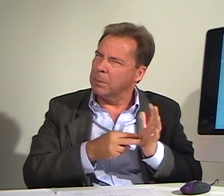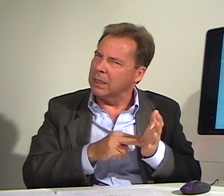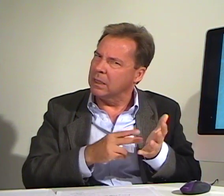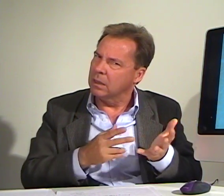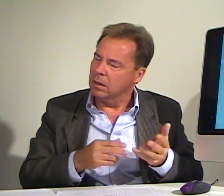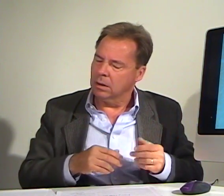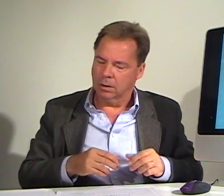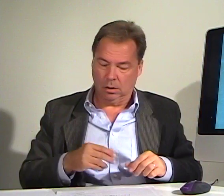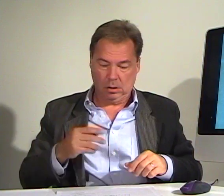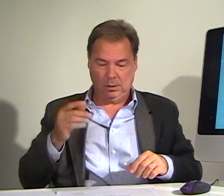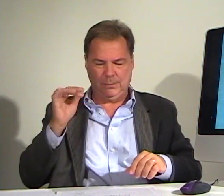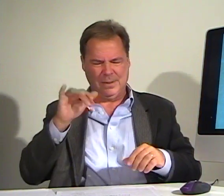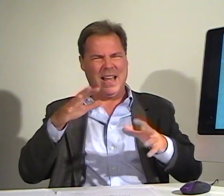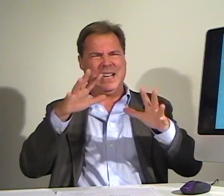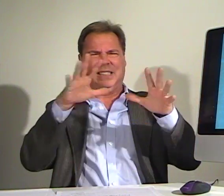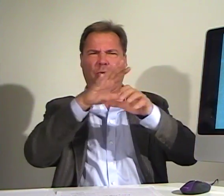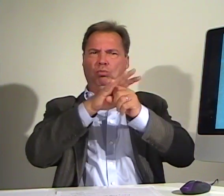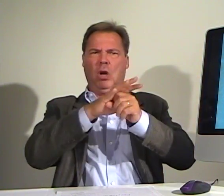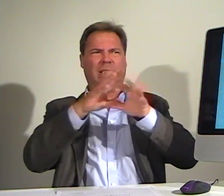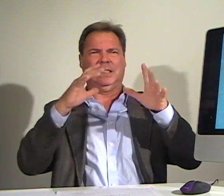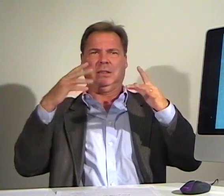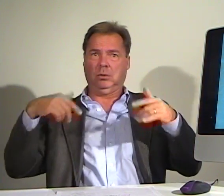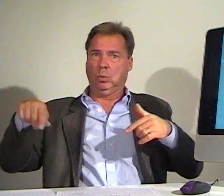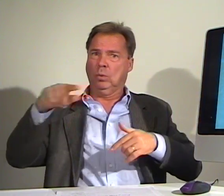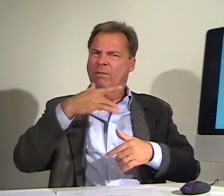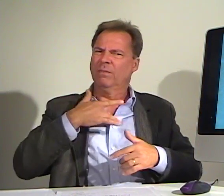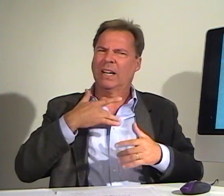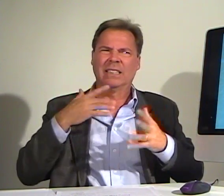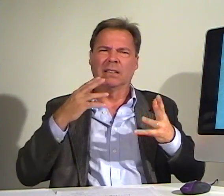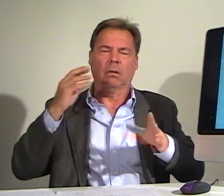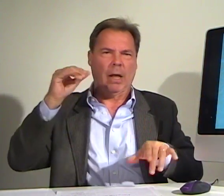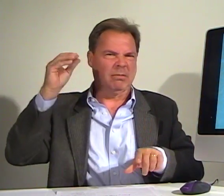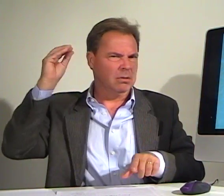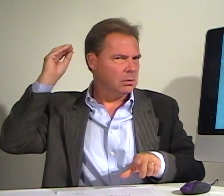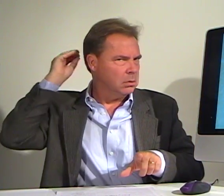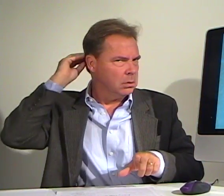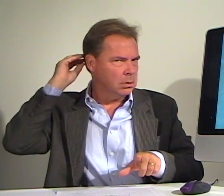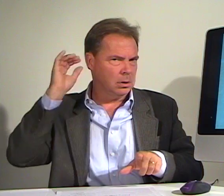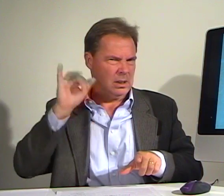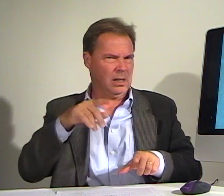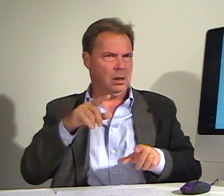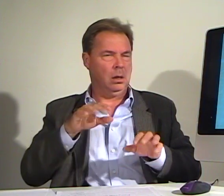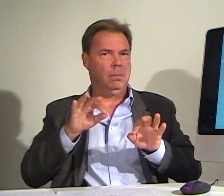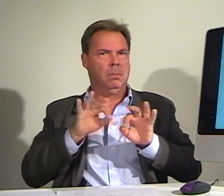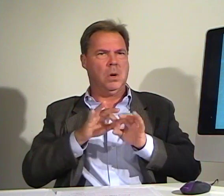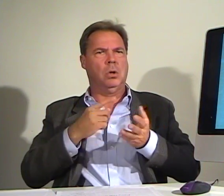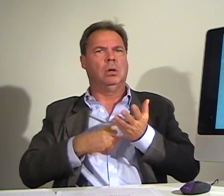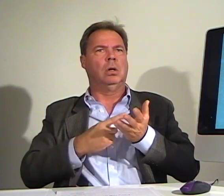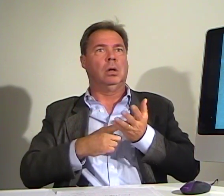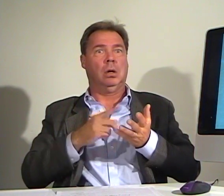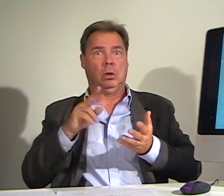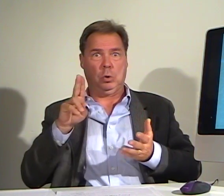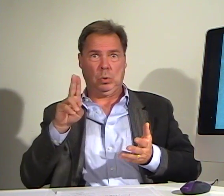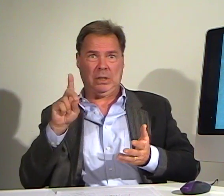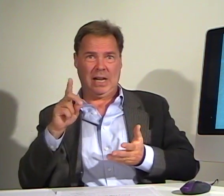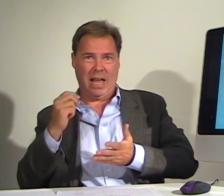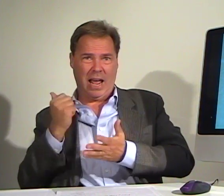to really just focus on improving their speaking abilities? So again, this is something important to keep in